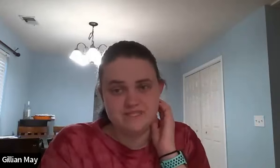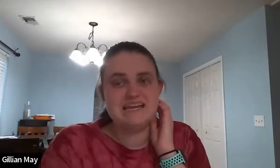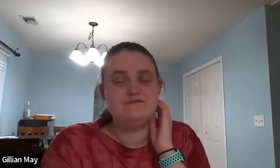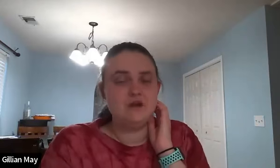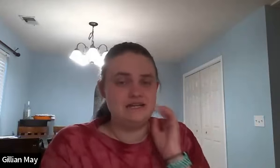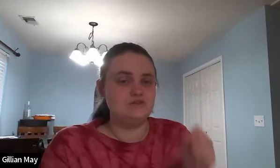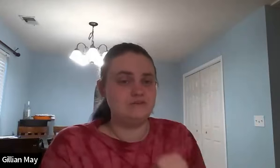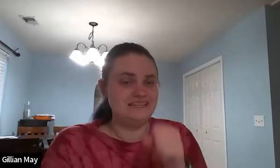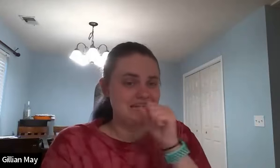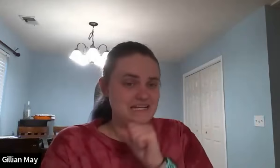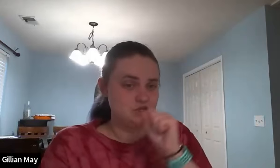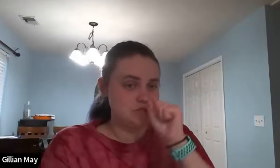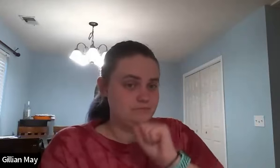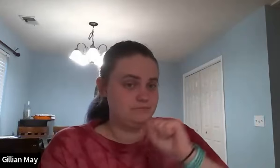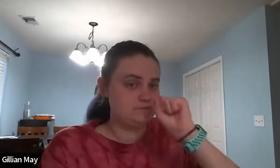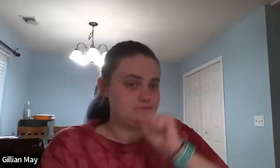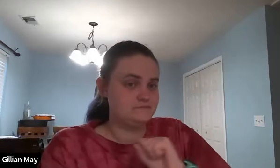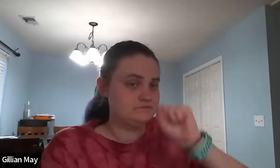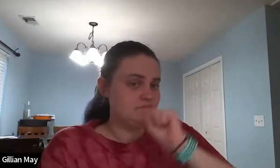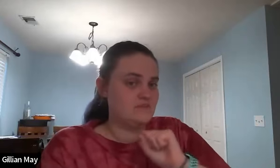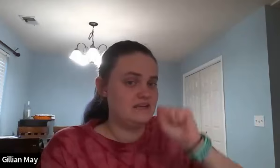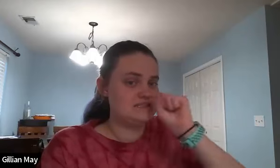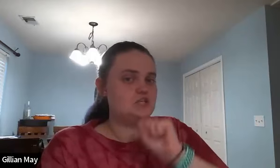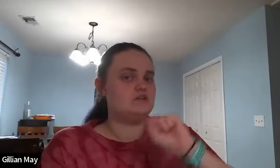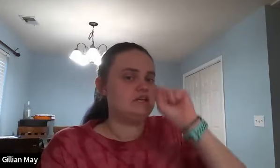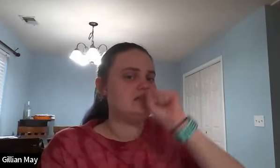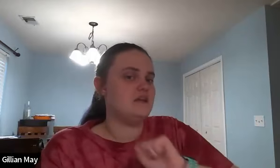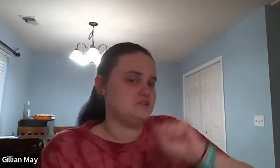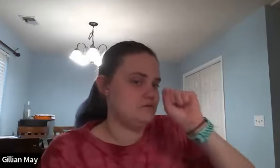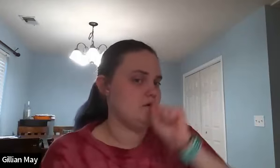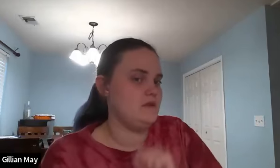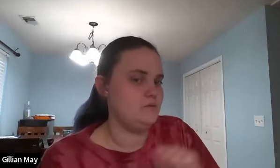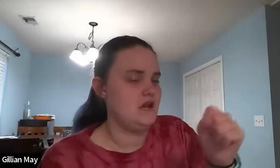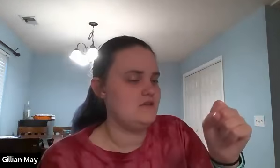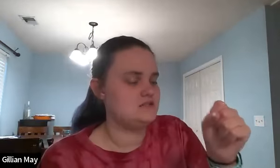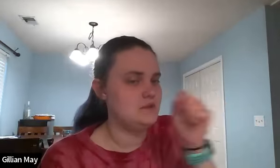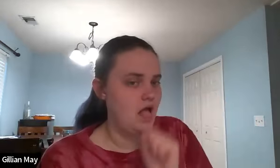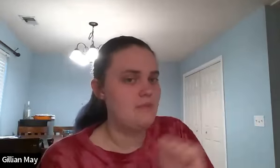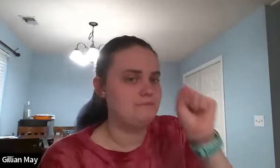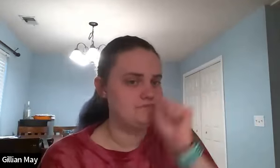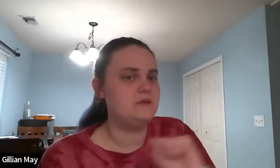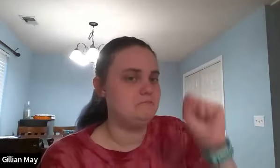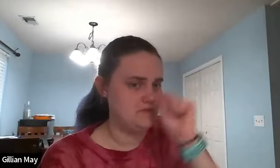sign for ice cream is ice cream. And it's like you're licking the ice cream cone. Like when you have the ice cream, you're like, yep, ice